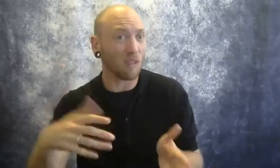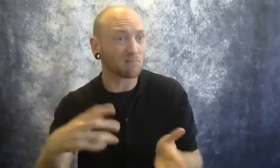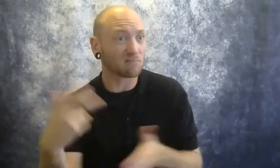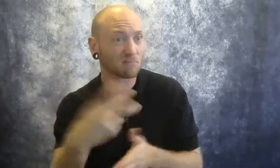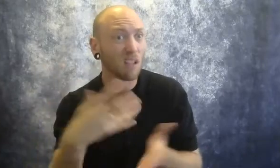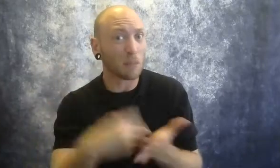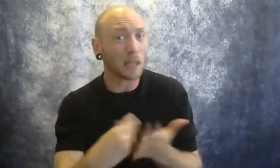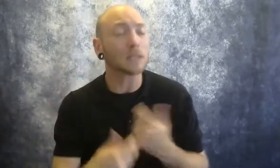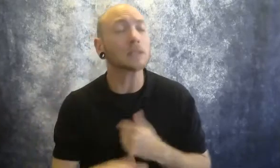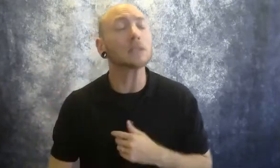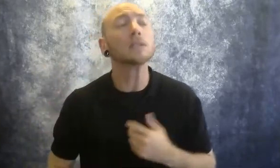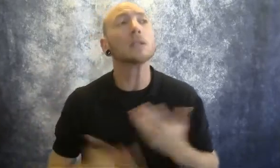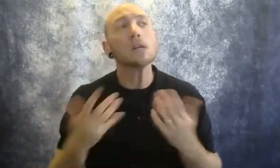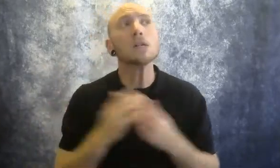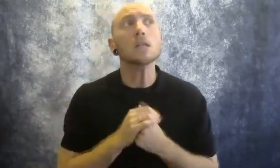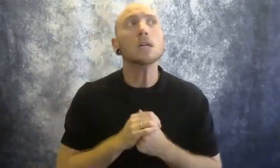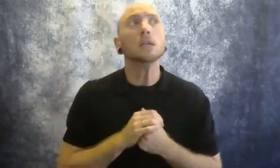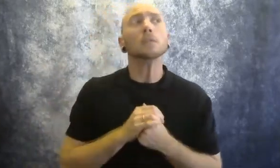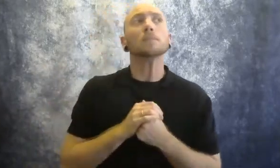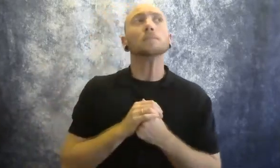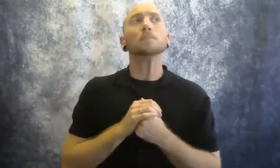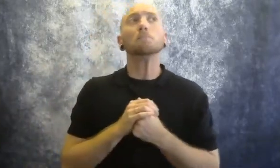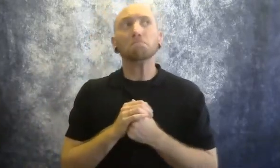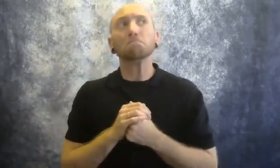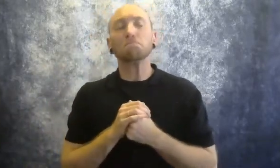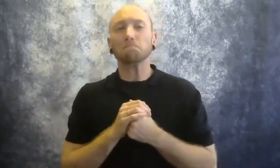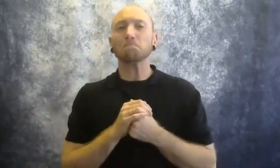little bit of money from time to time, And